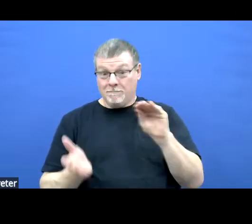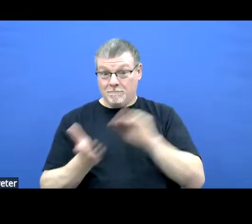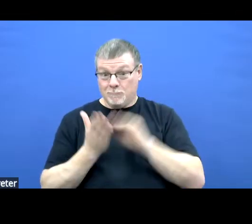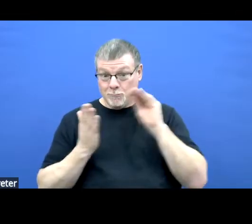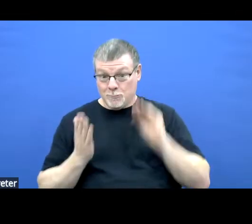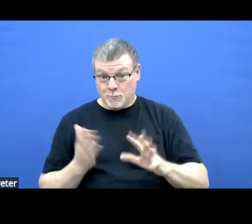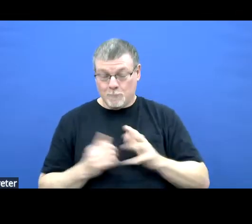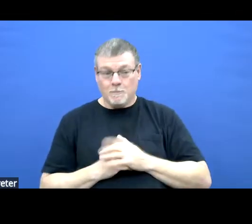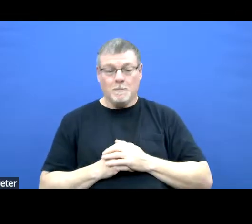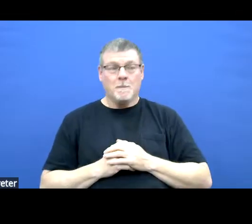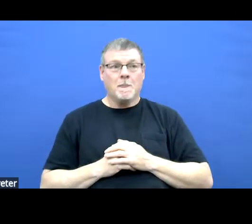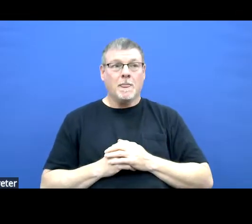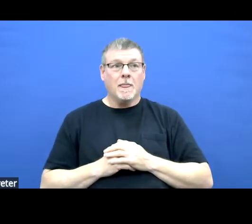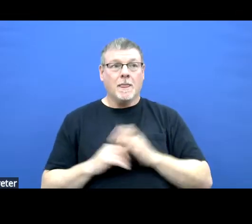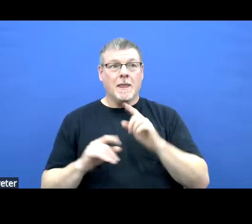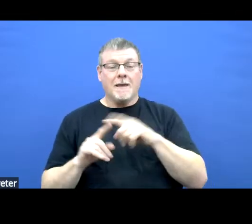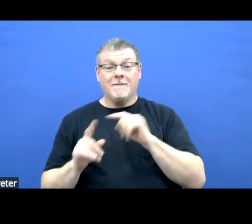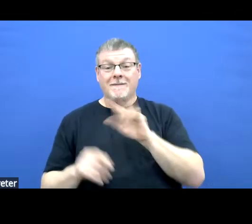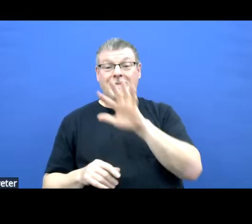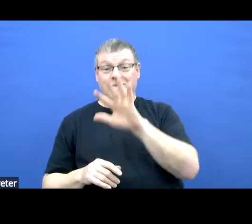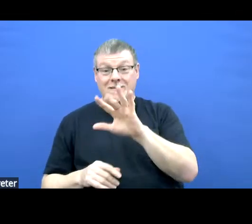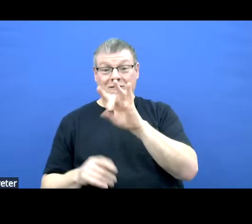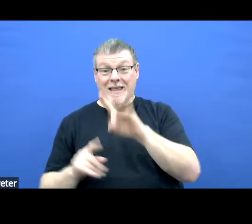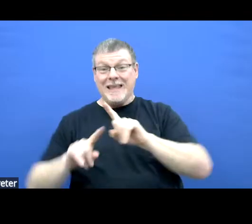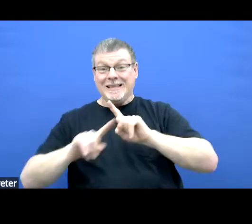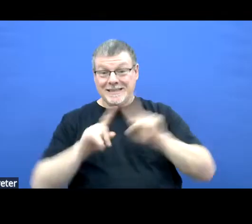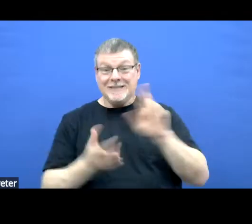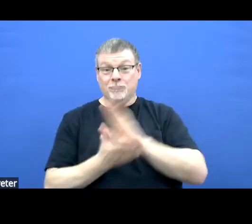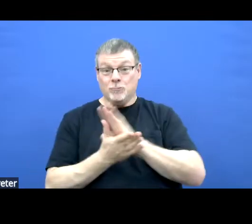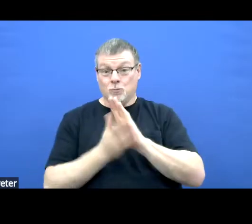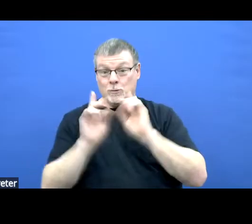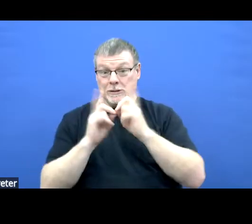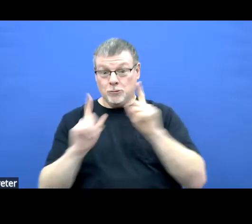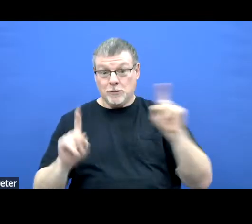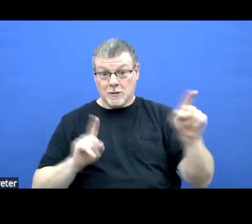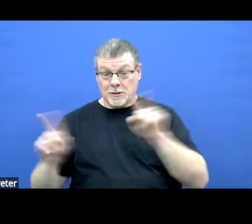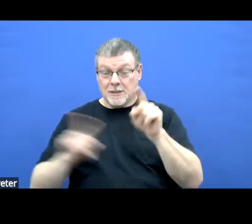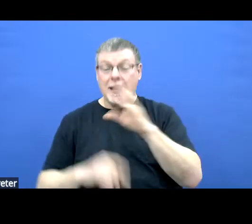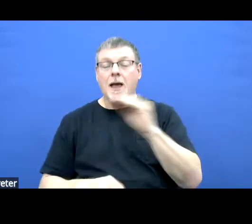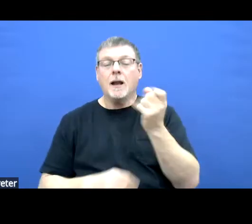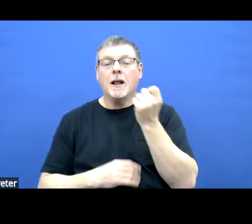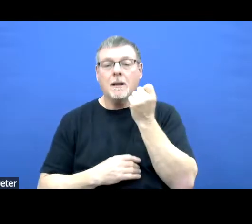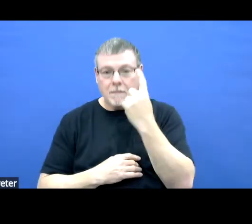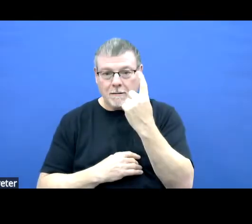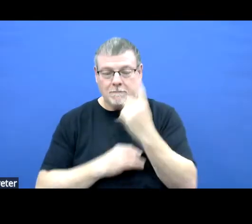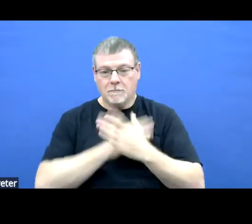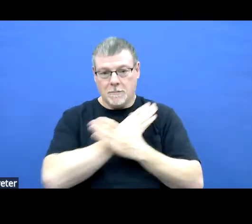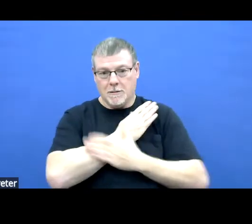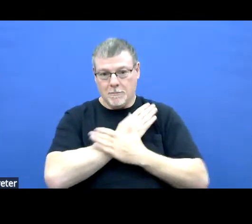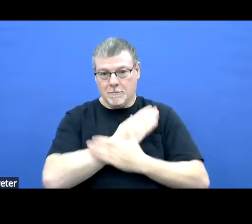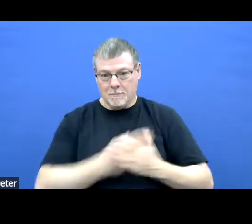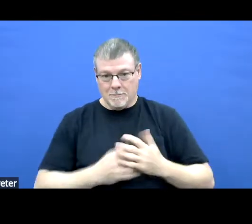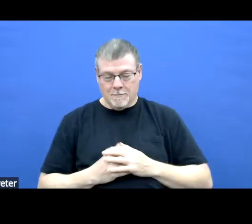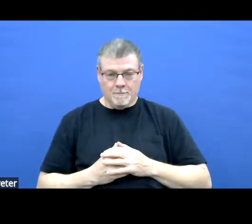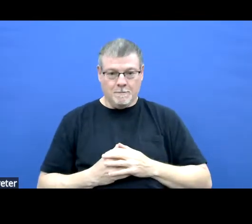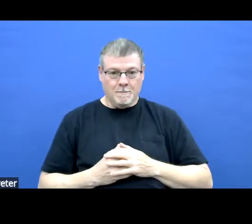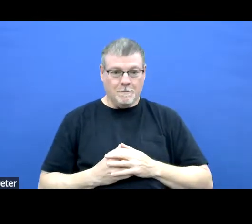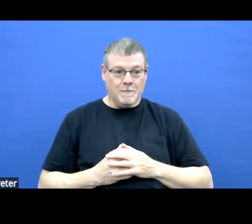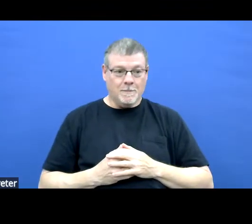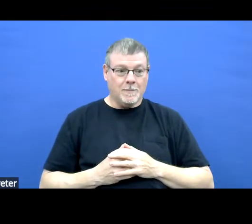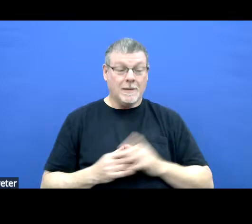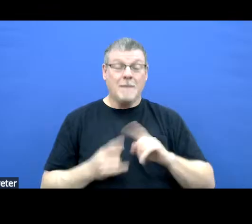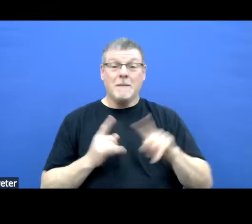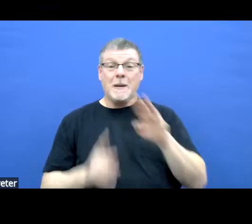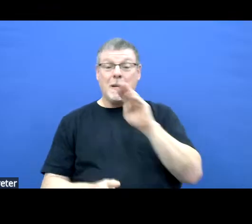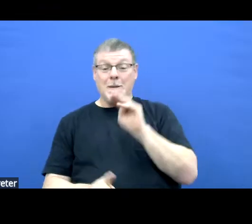students from 58 different school districts and 11 counties. But Mary